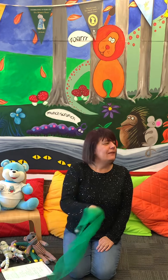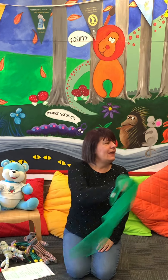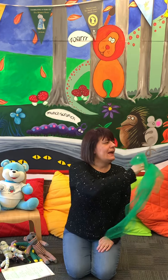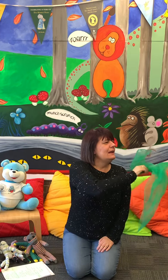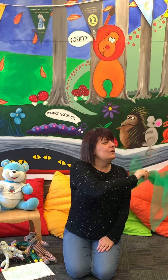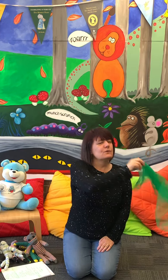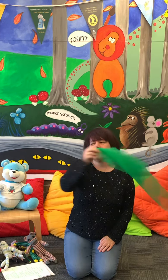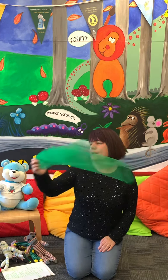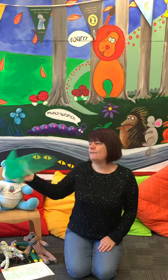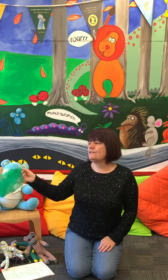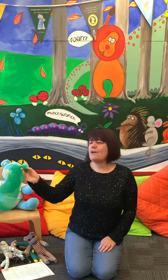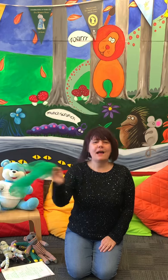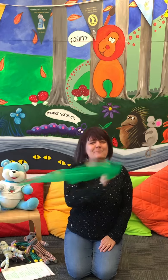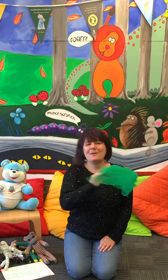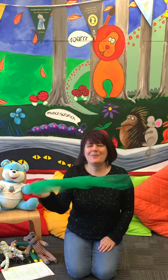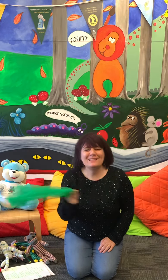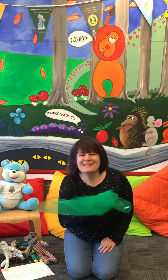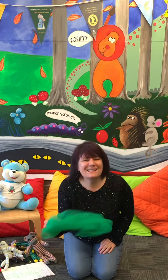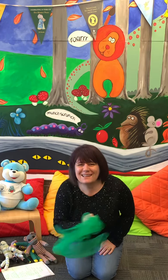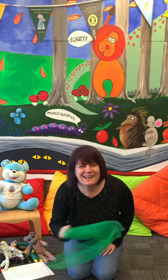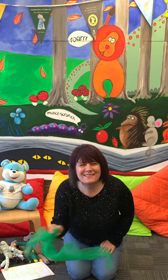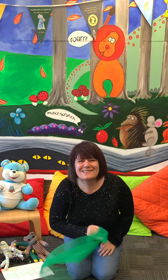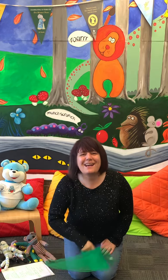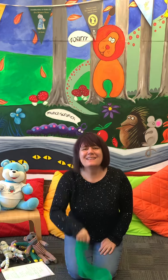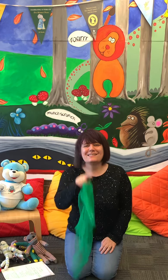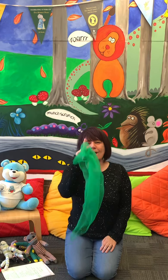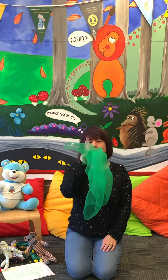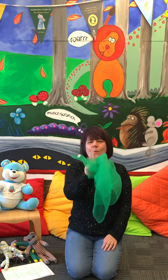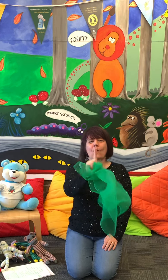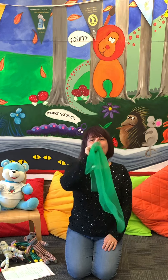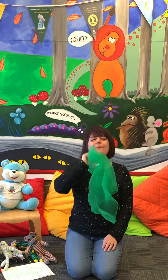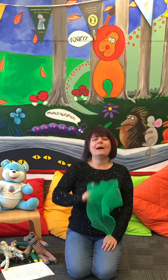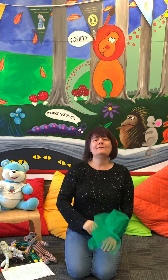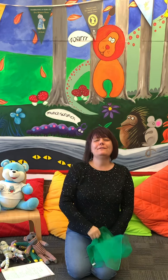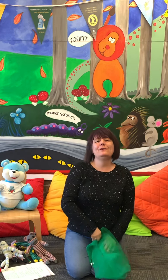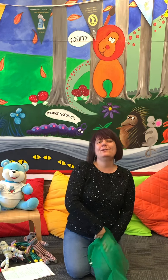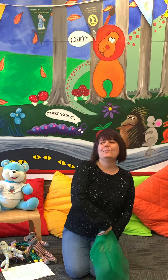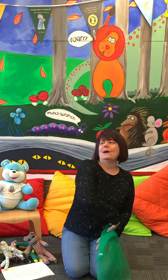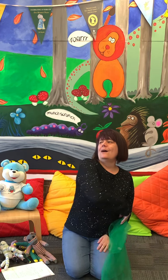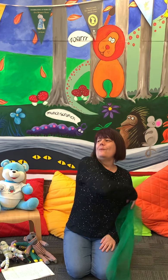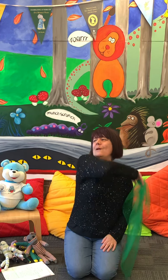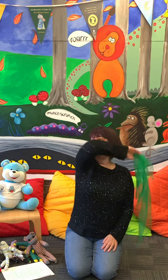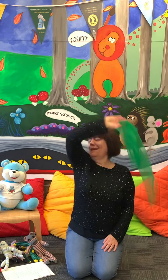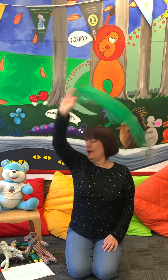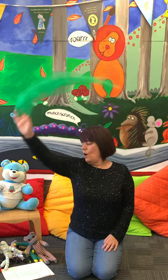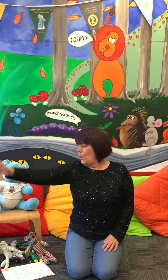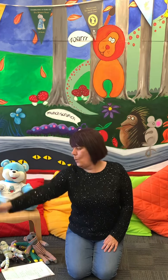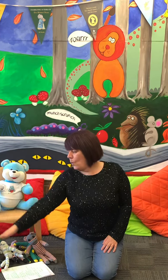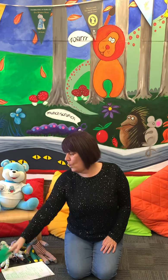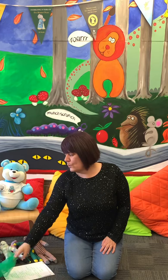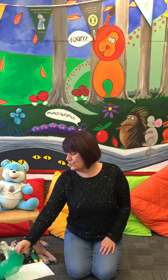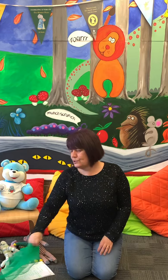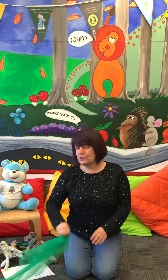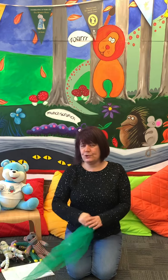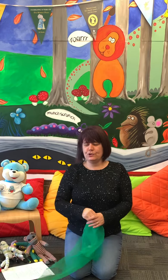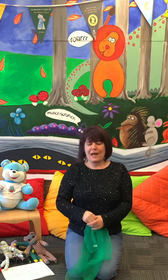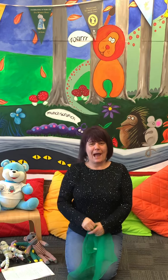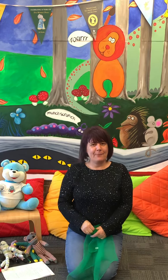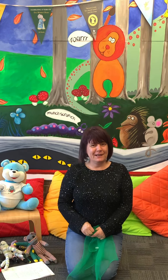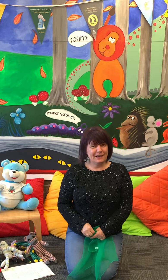They looked left and right, but they didn't like the sight, so one man flew away. Whoosh! How many left